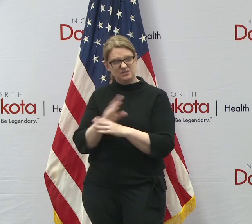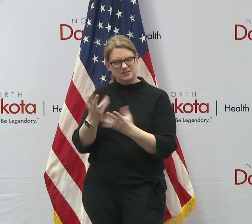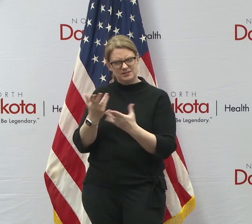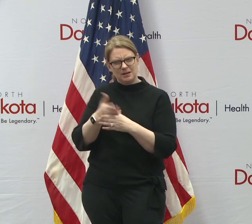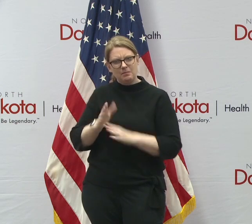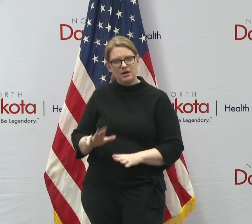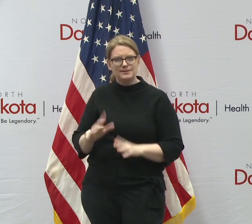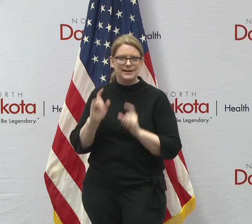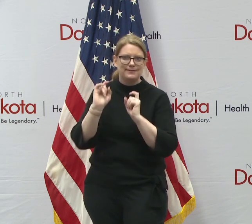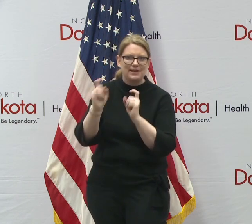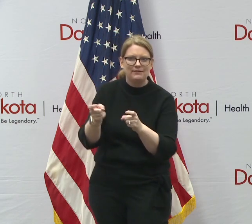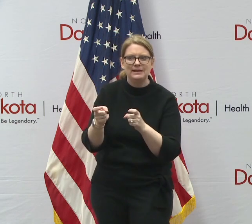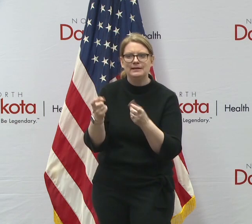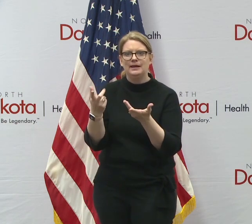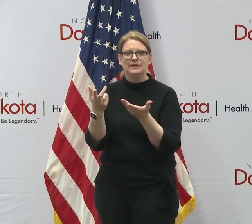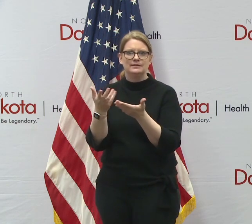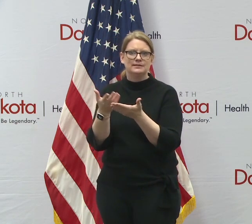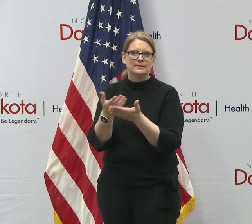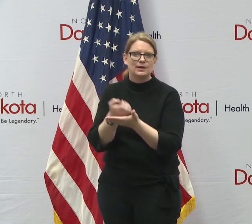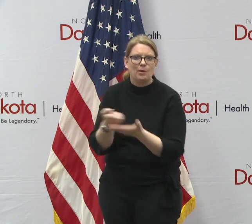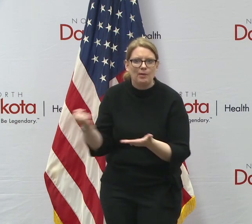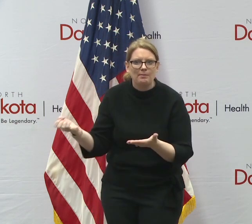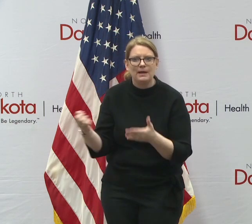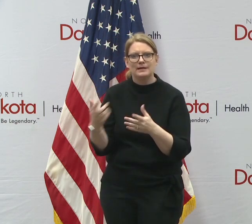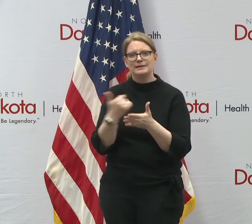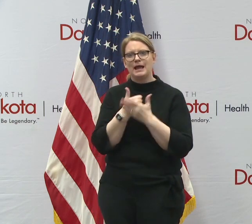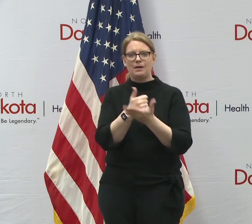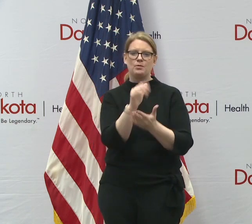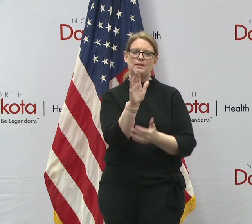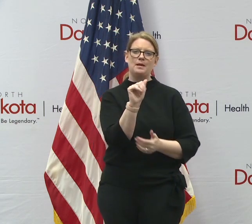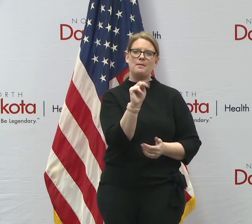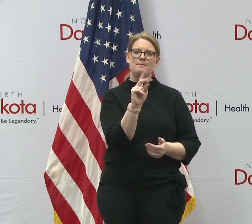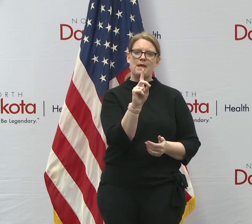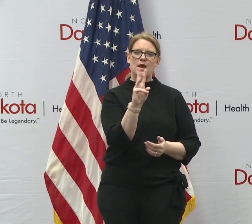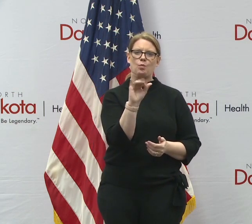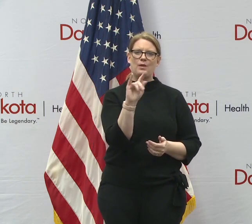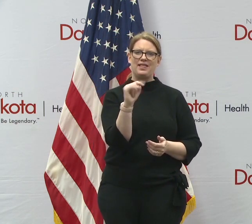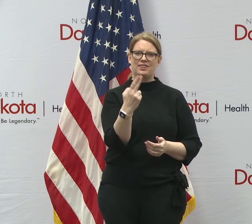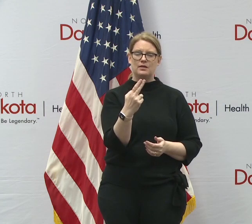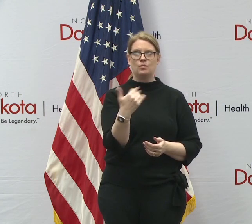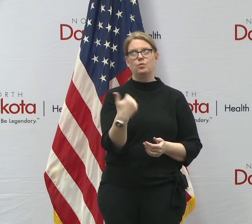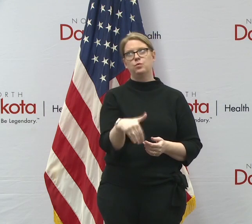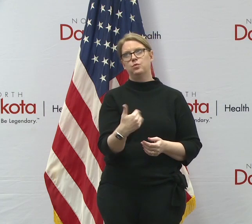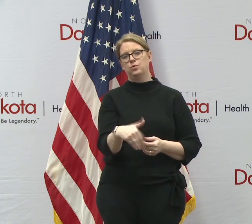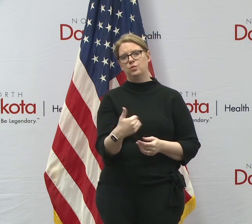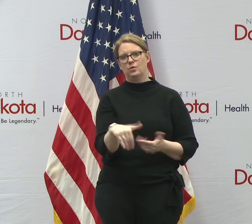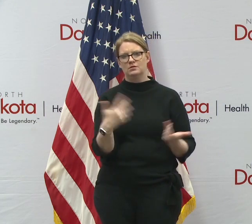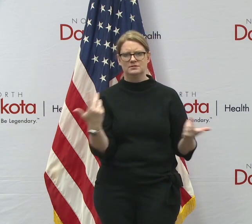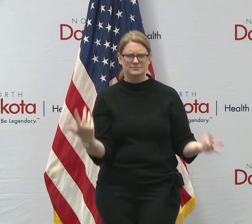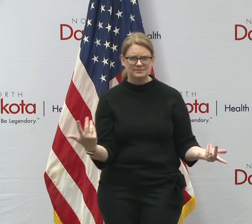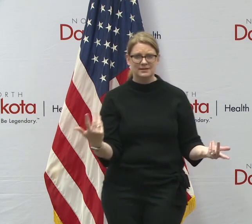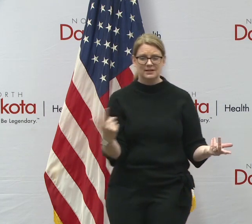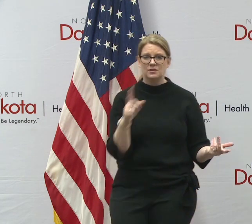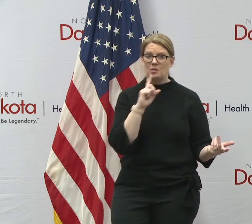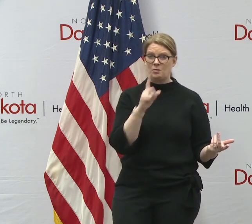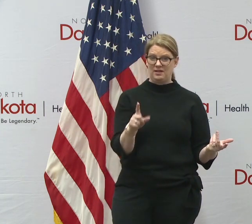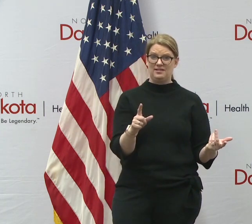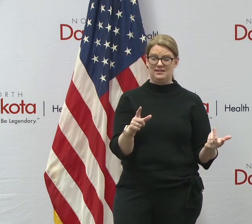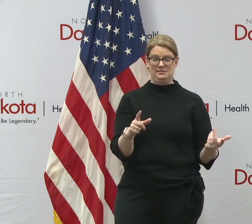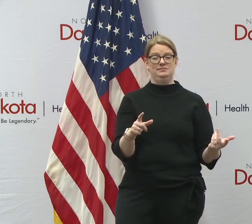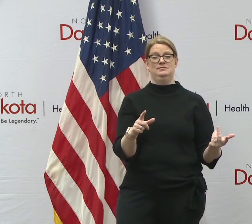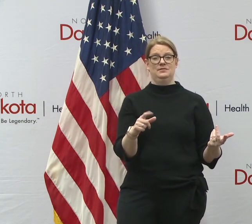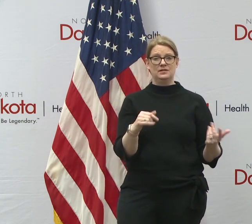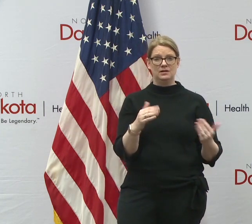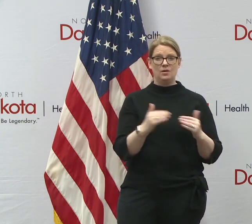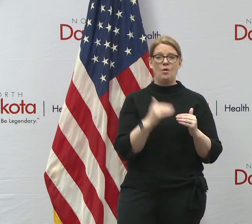contribute devices or helped out on bandwidth. But all of that is fantastic. And again, to think about that we've taken